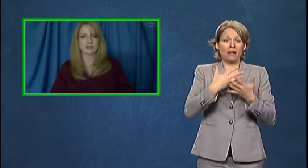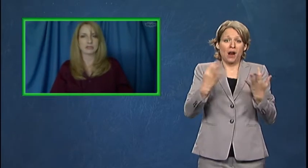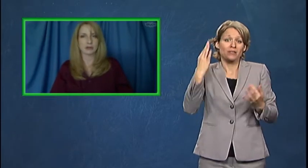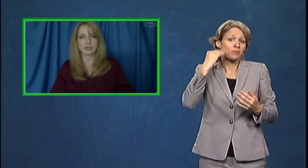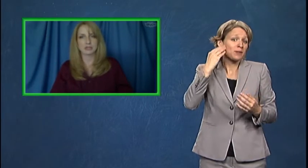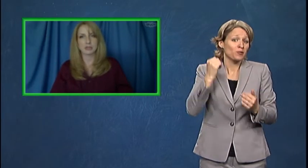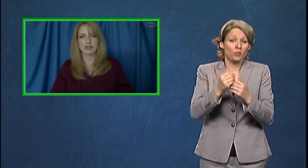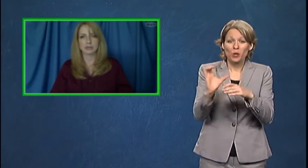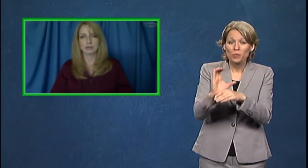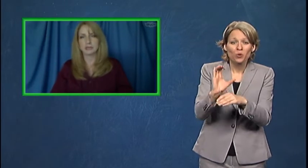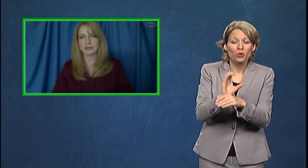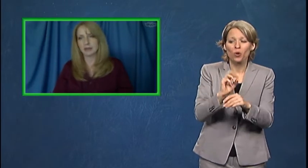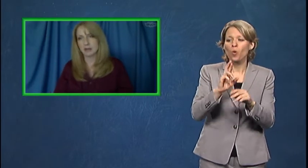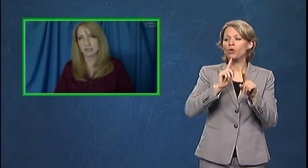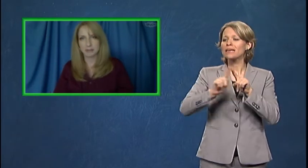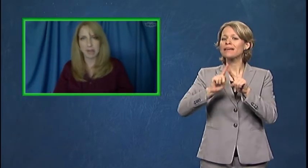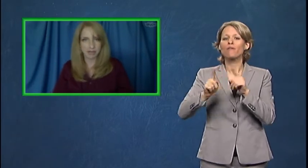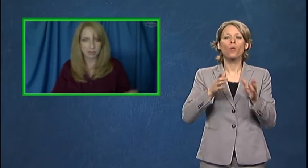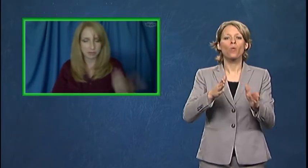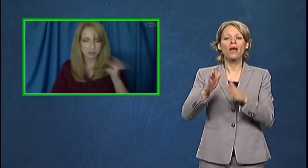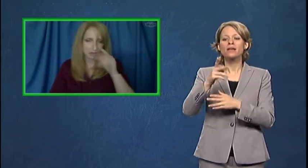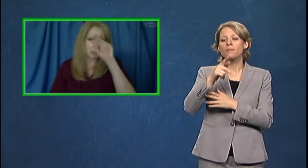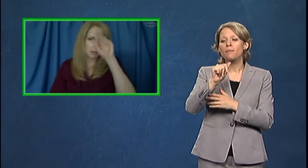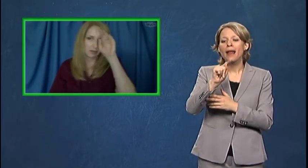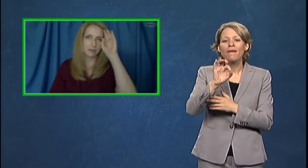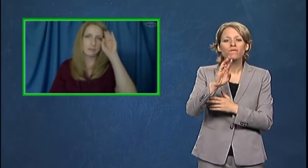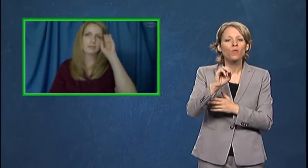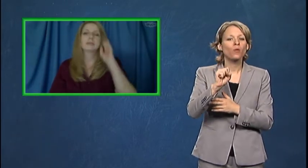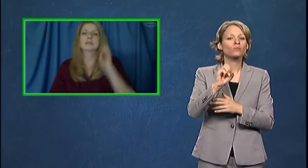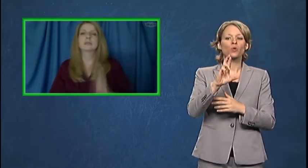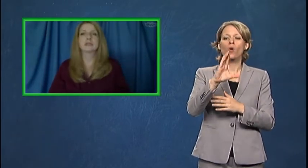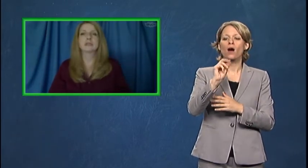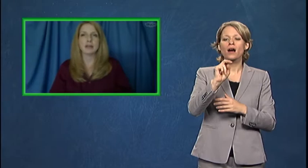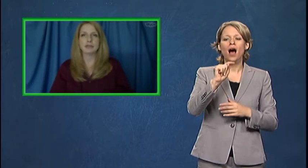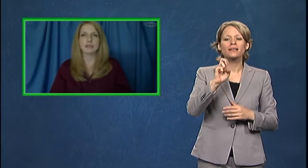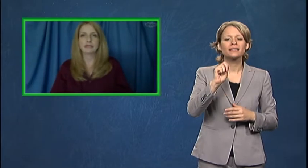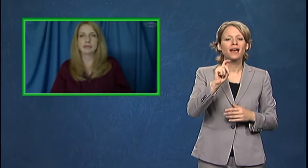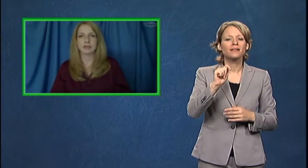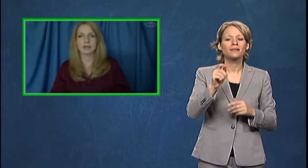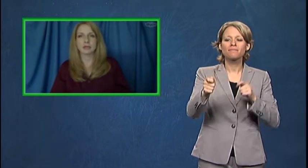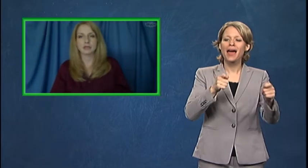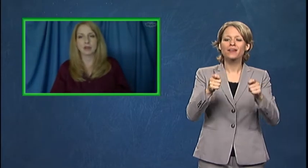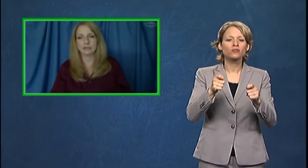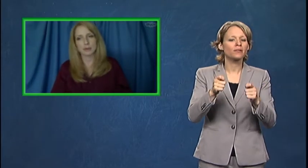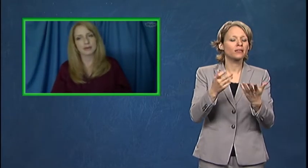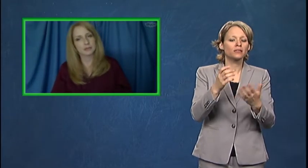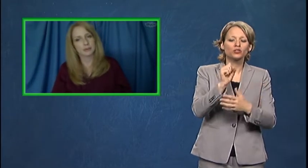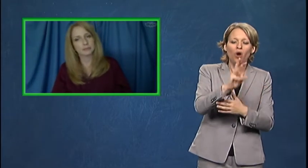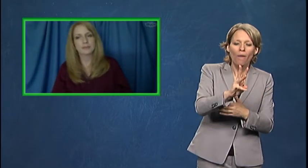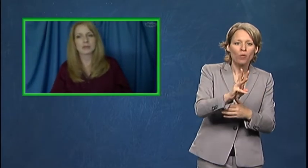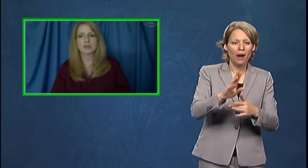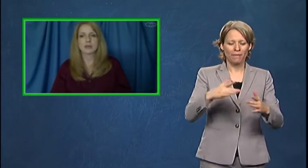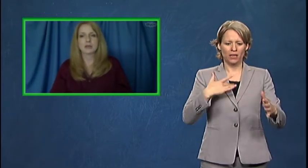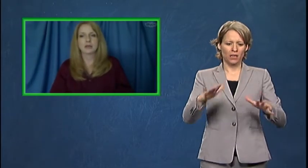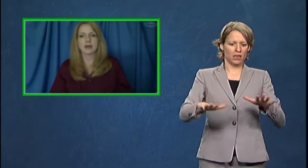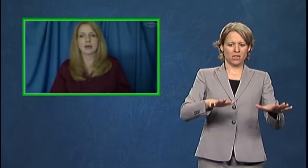the different kinds of platforms and that content management type of software. So